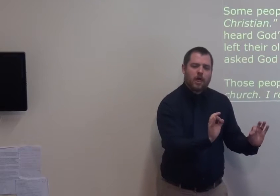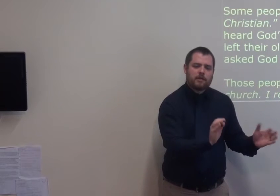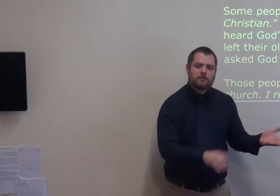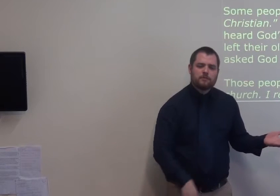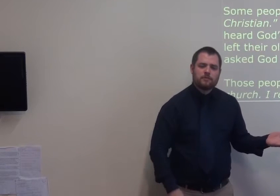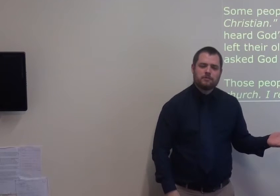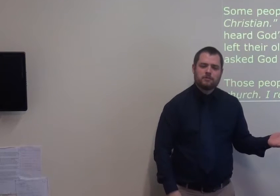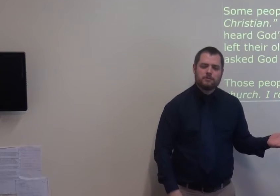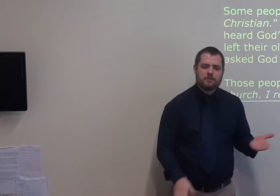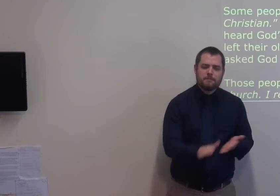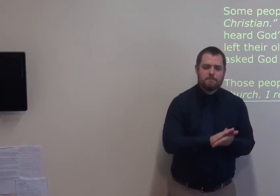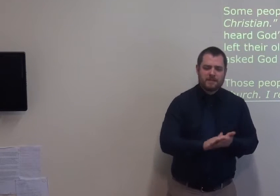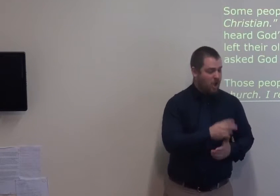They have never left their old sin.